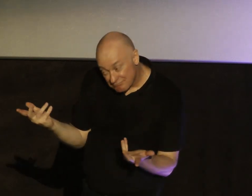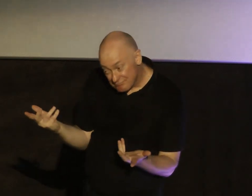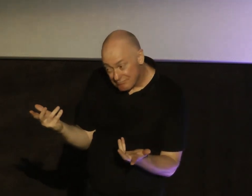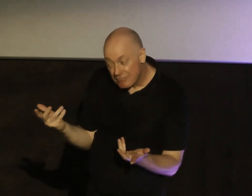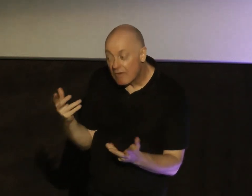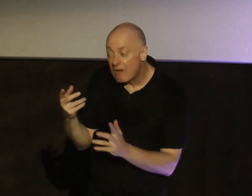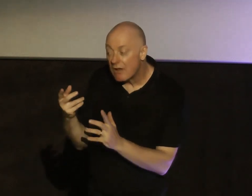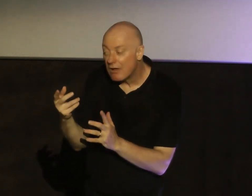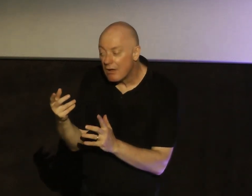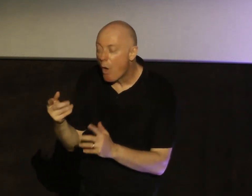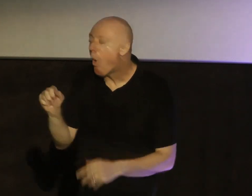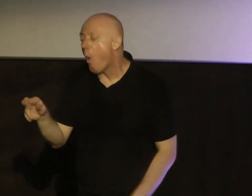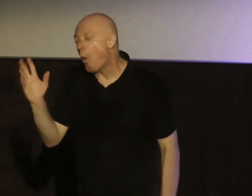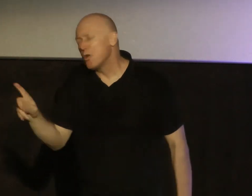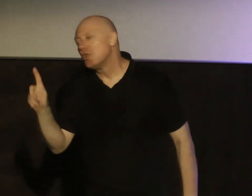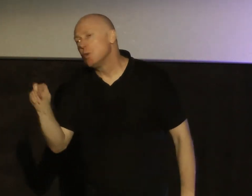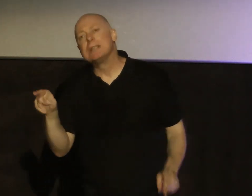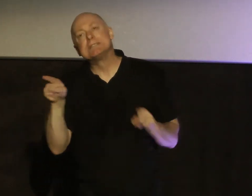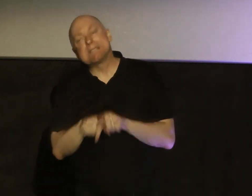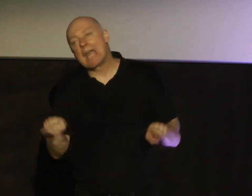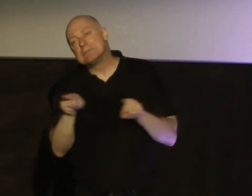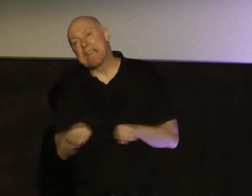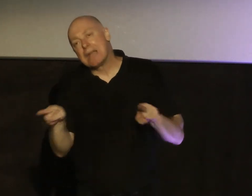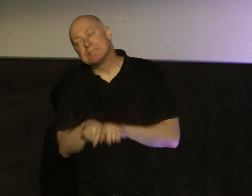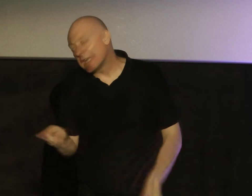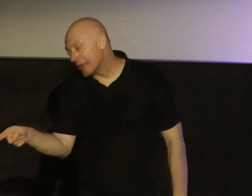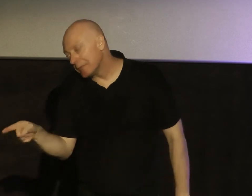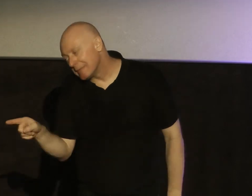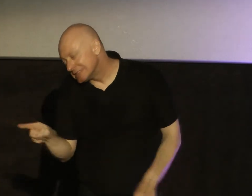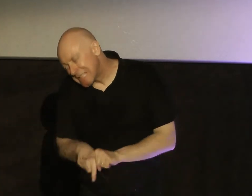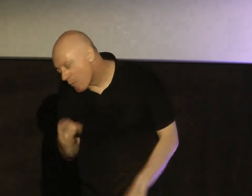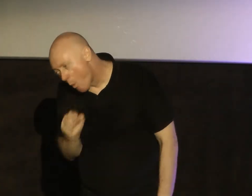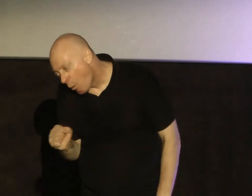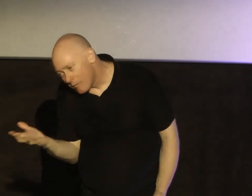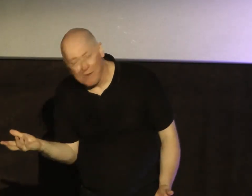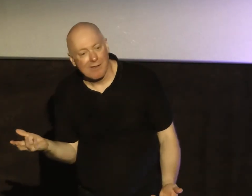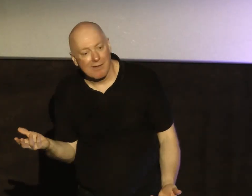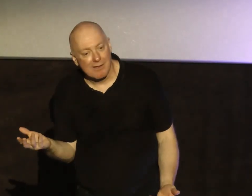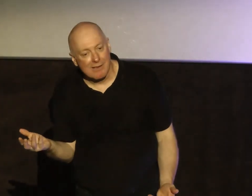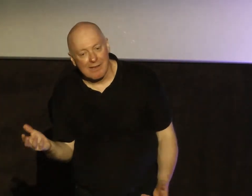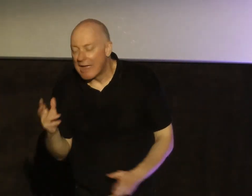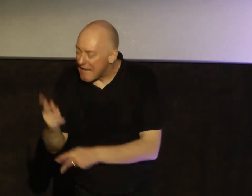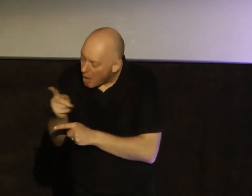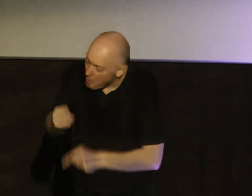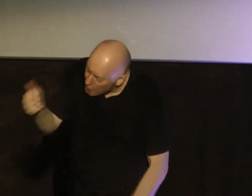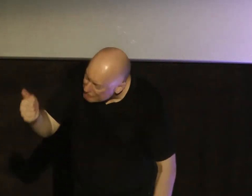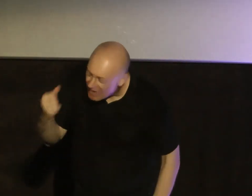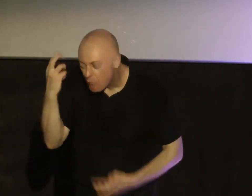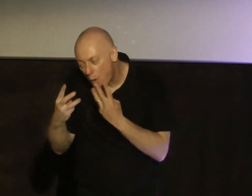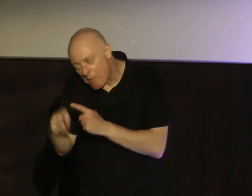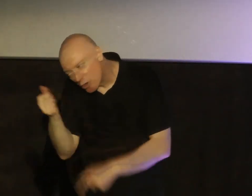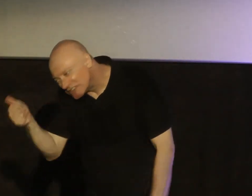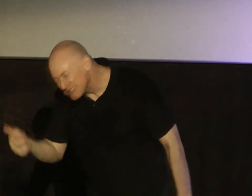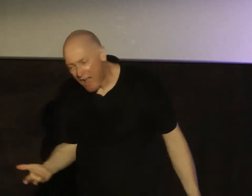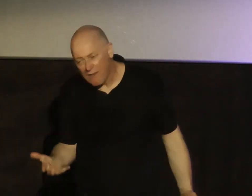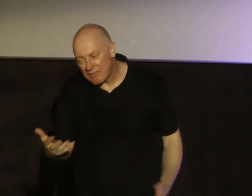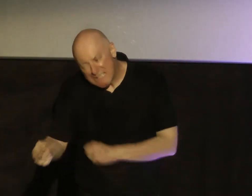still going to be doing the same things they've always been doing? Caring about themselves, worrying about themselves, cheating